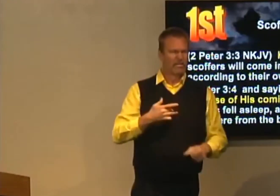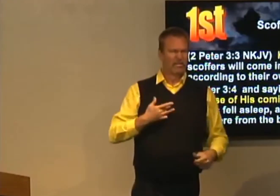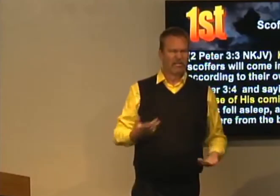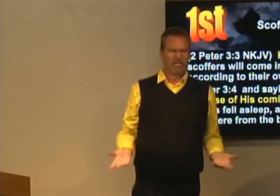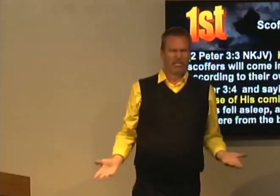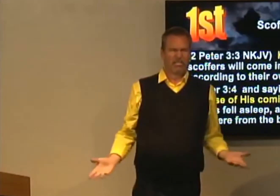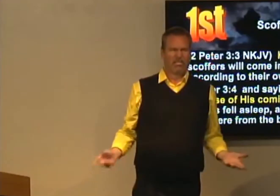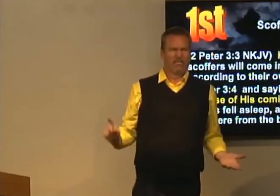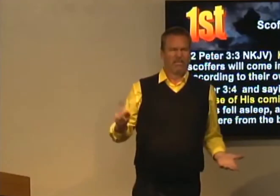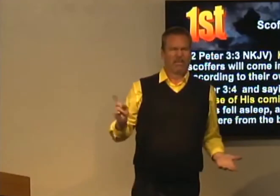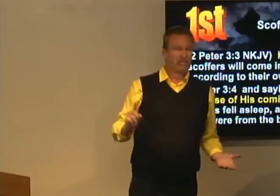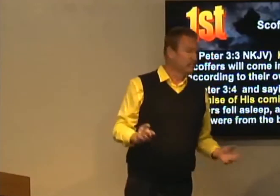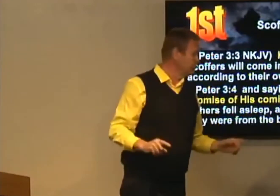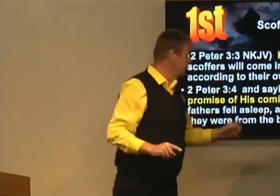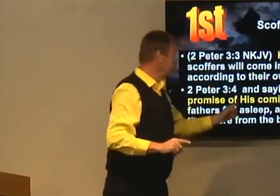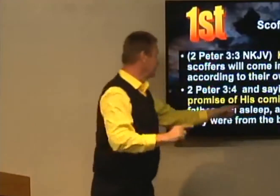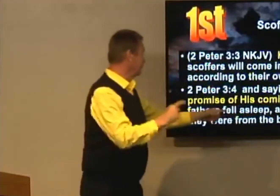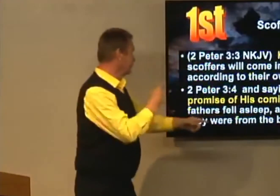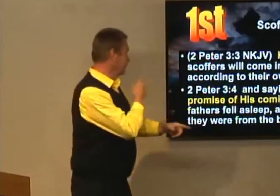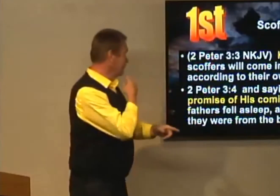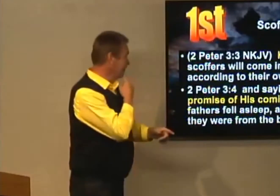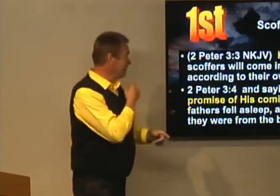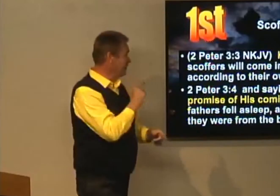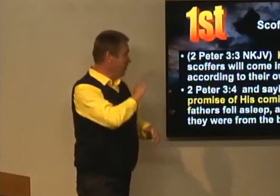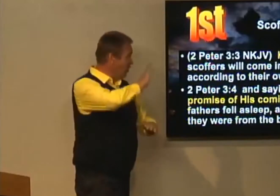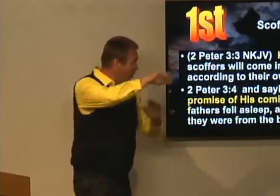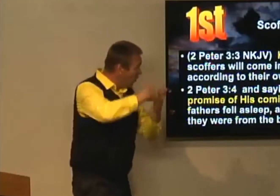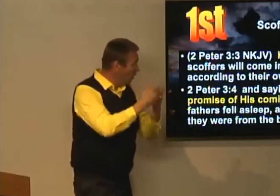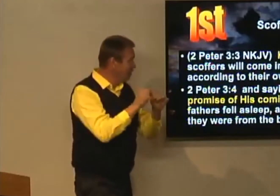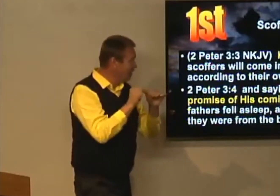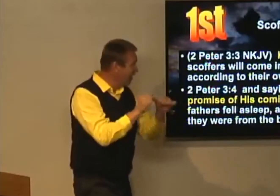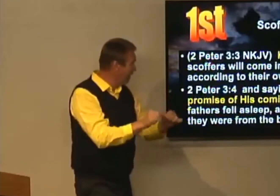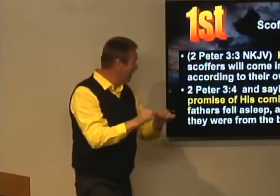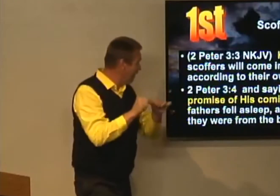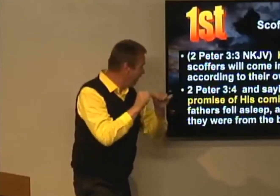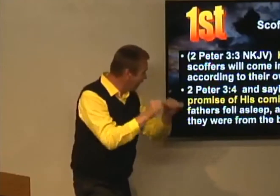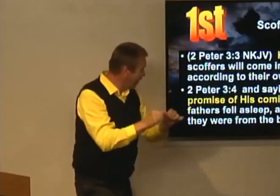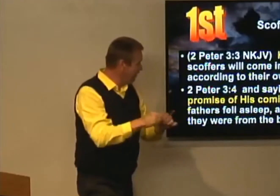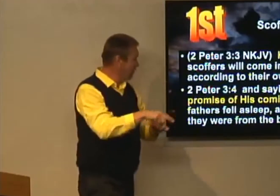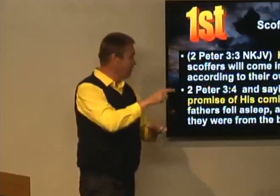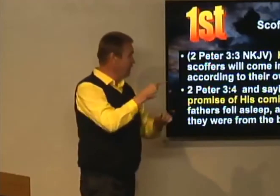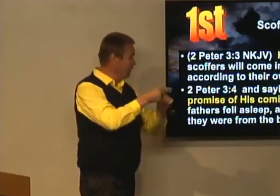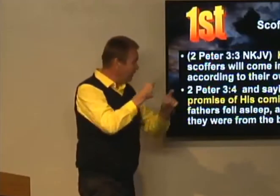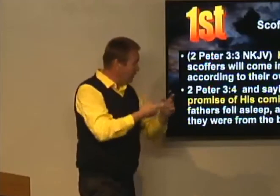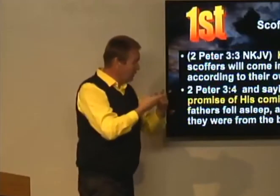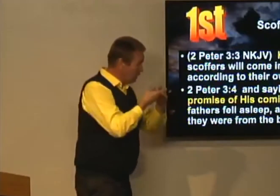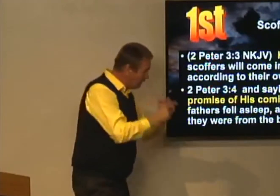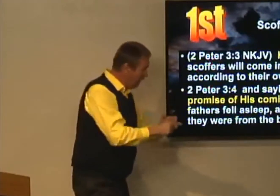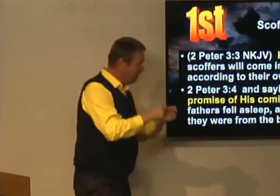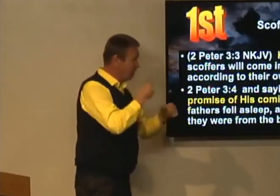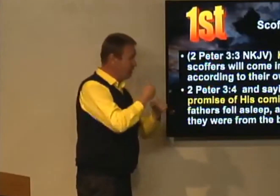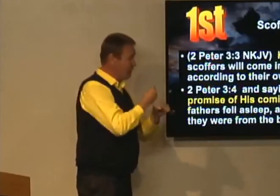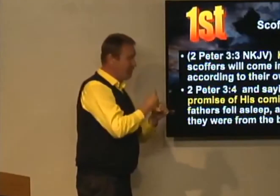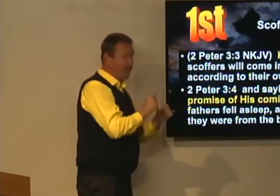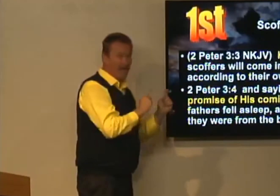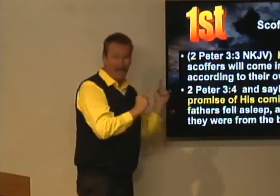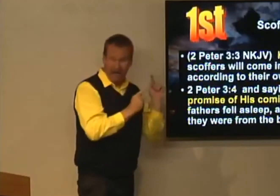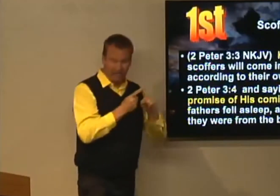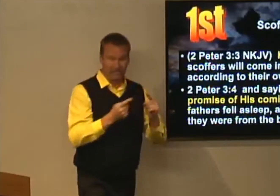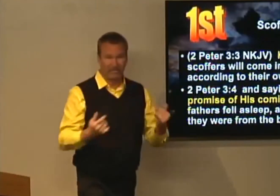So people all over have lost faith. And they say, for since the fathers fell asleep, all things continue as